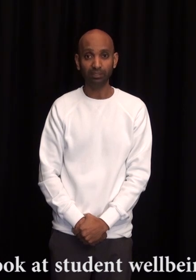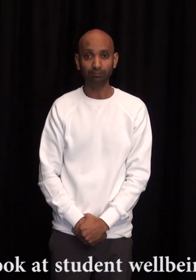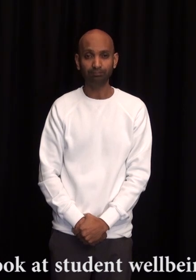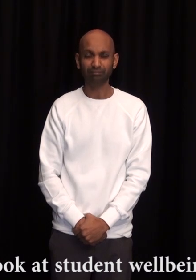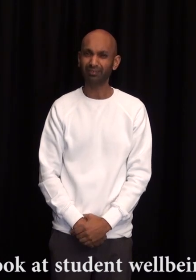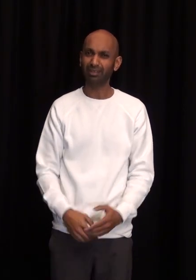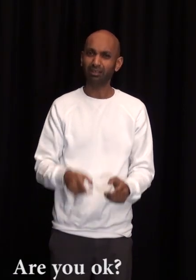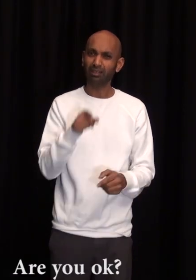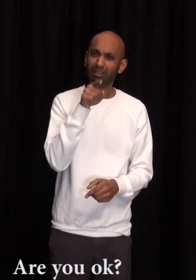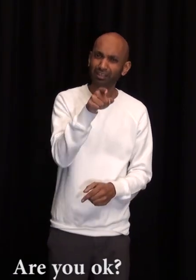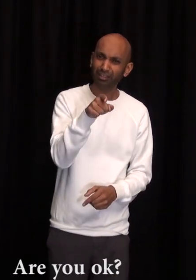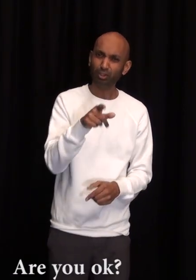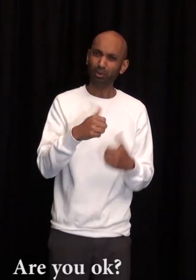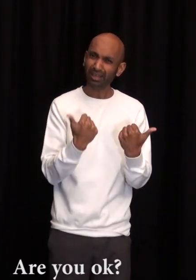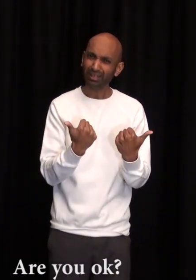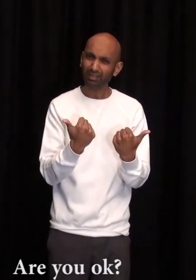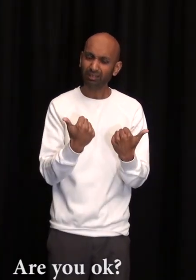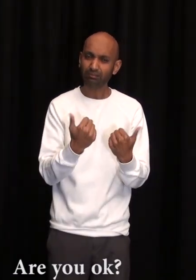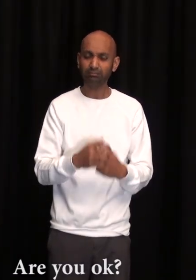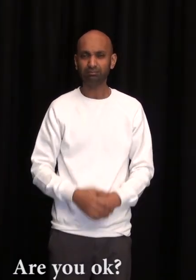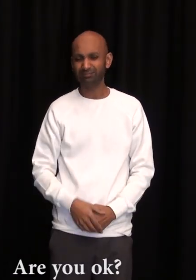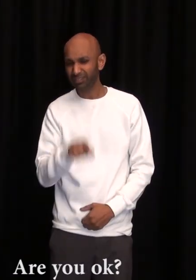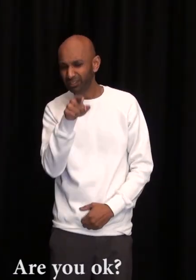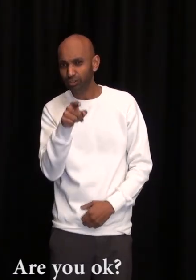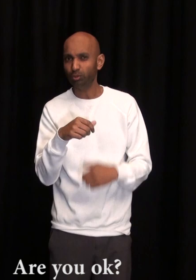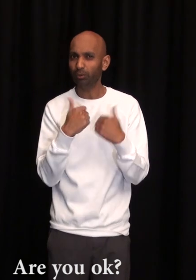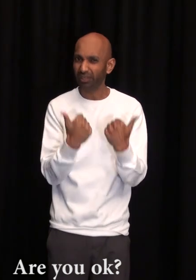well-being. You okay? You okay?